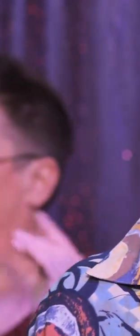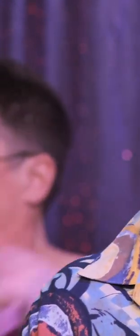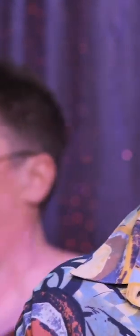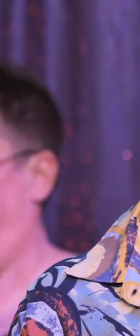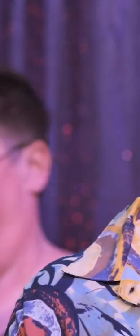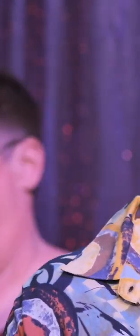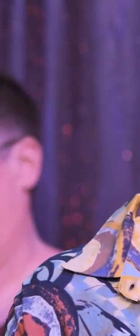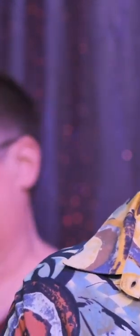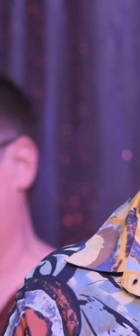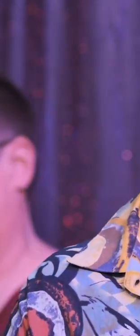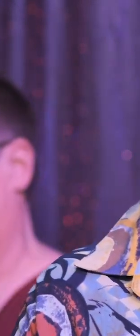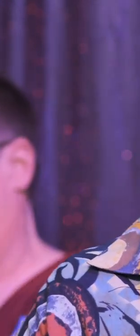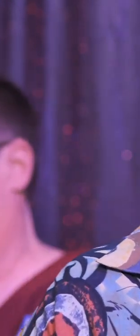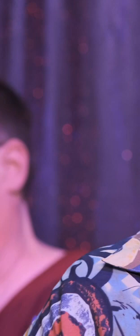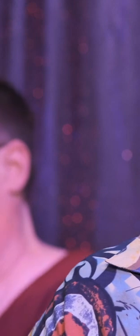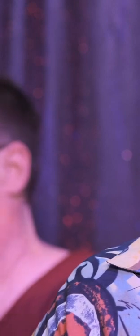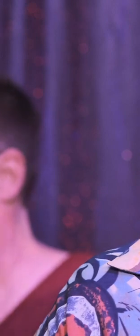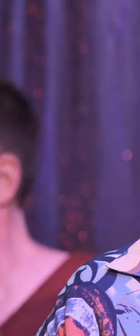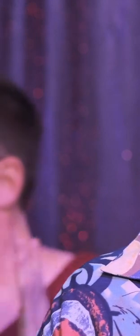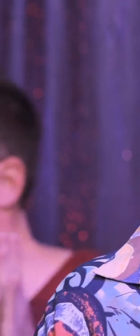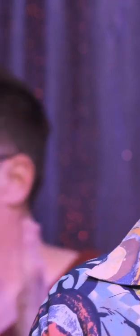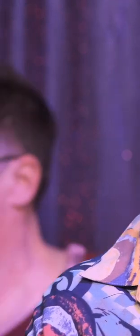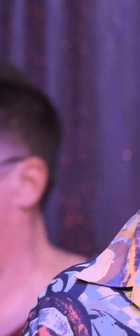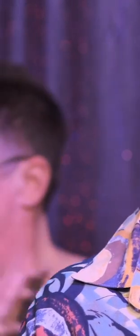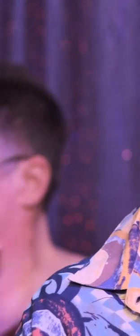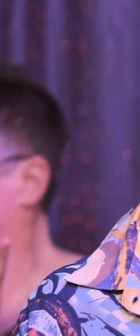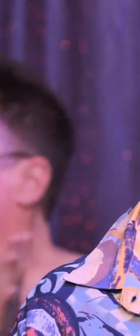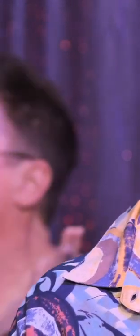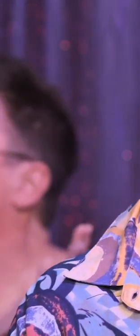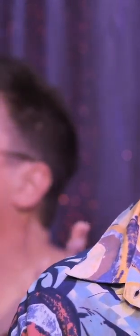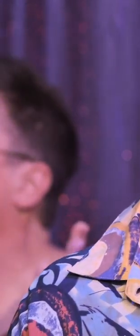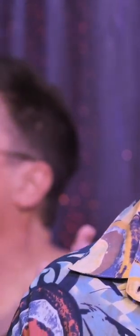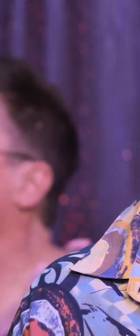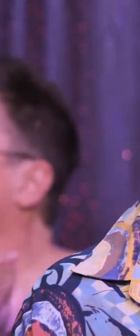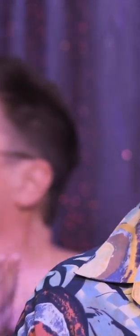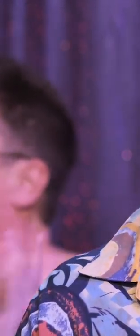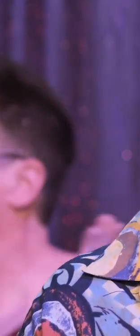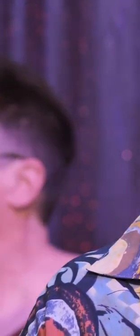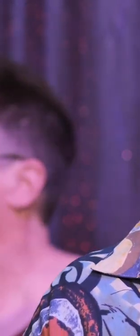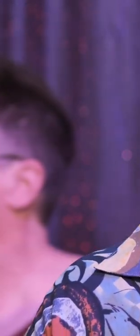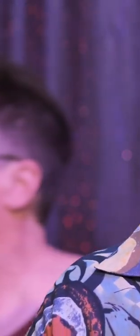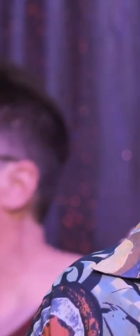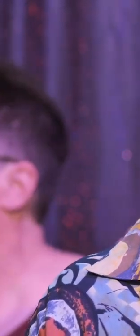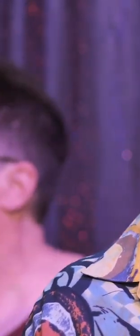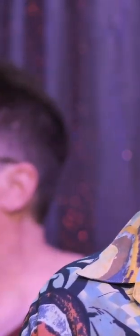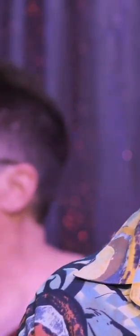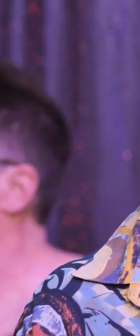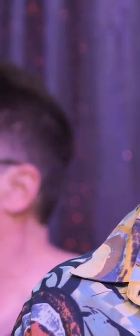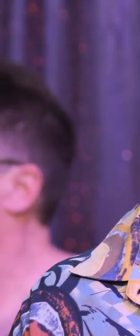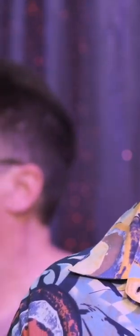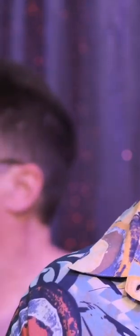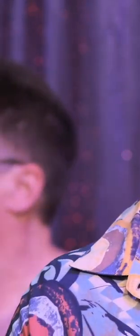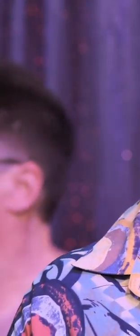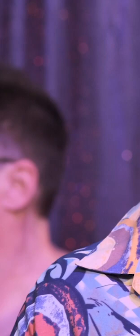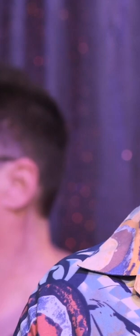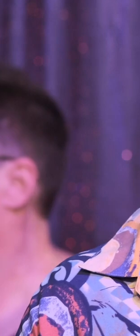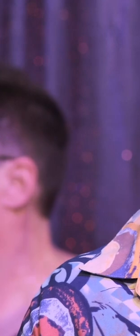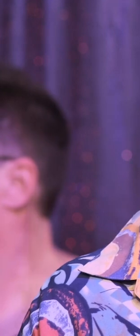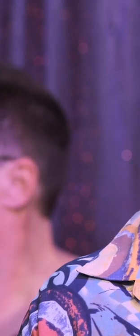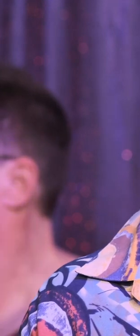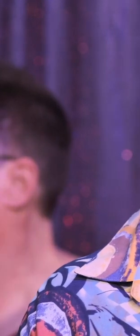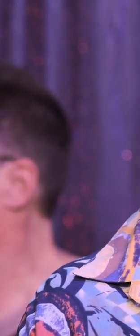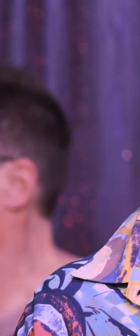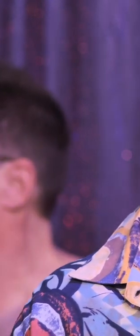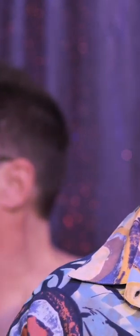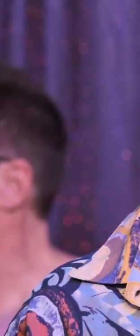ed. Seeing my picture in the gay paper. I stood shocked and was